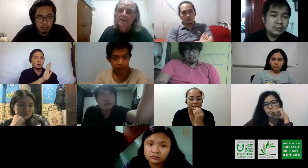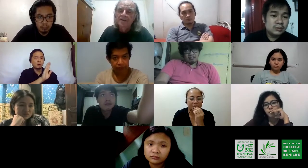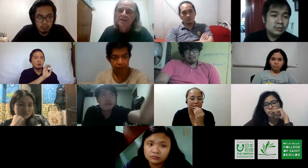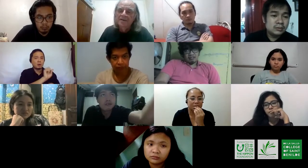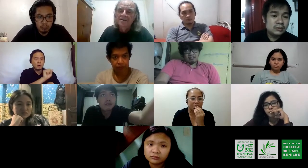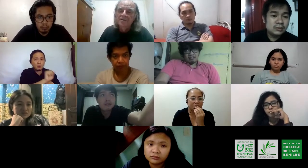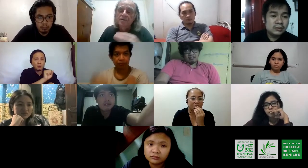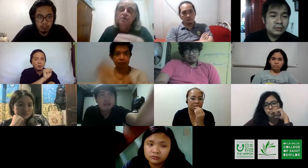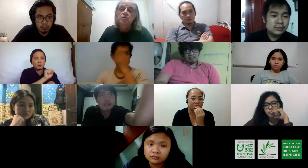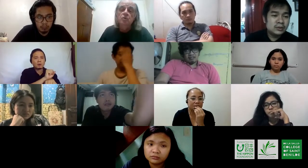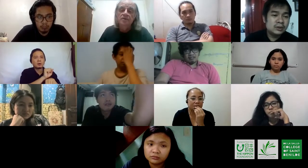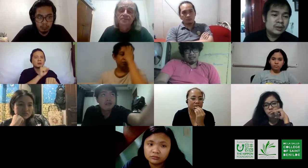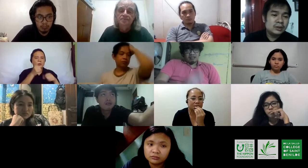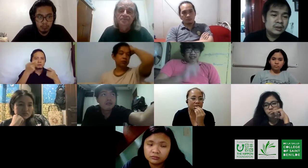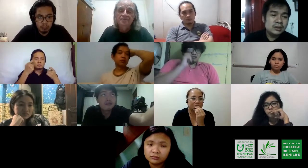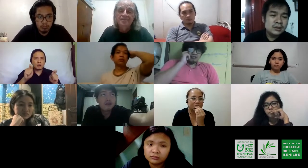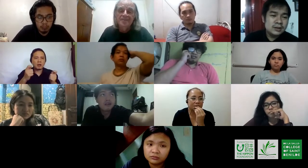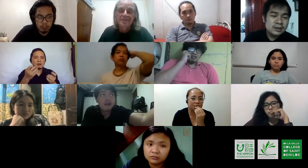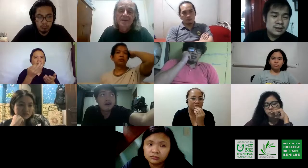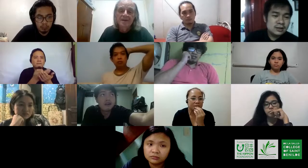money to the school.